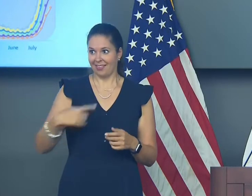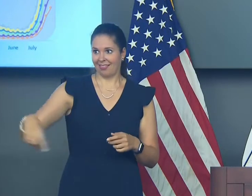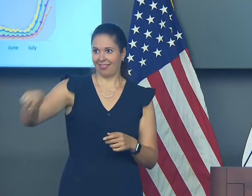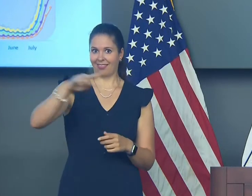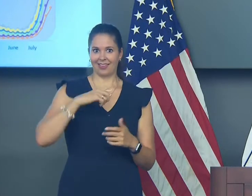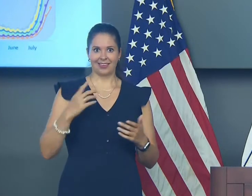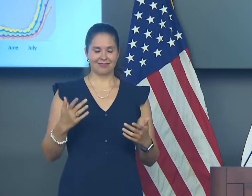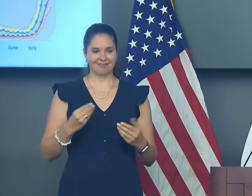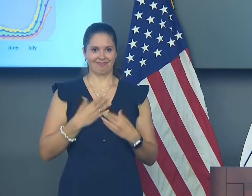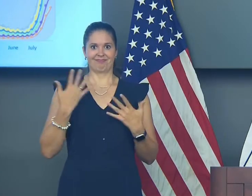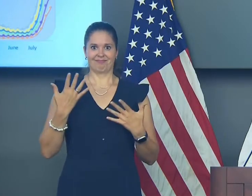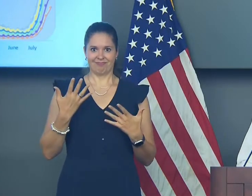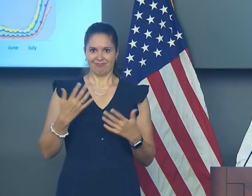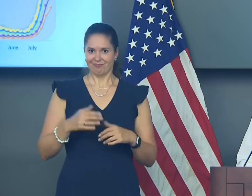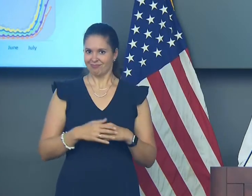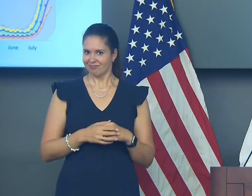us.